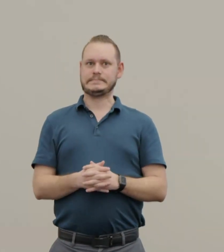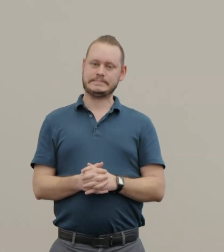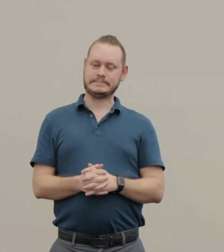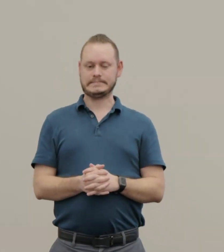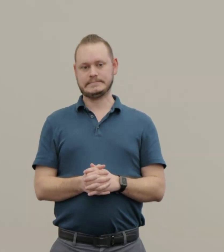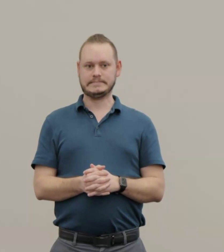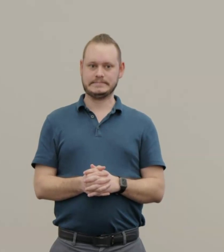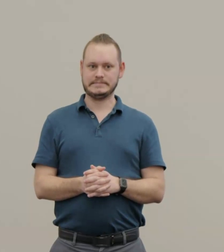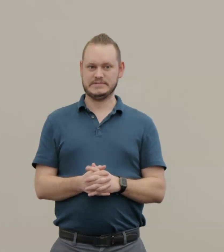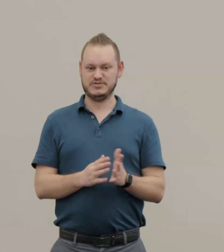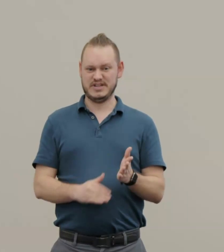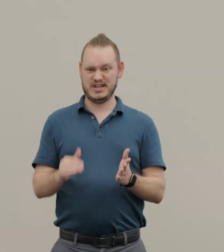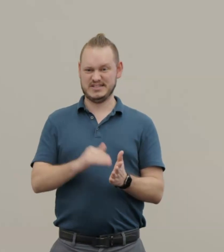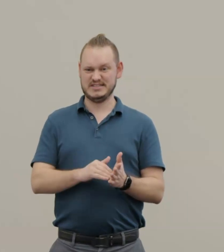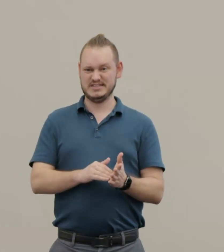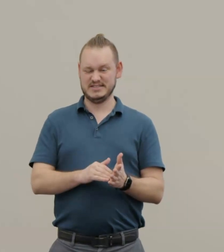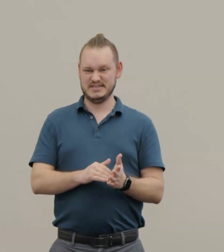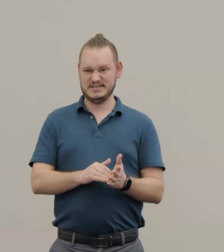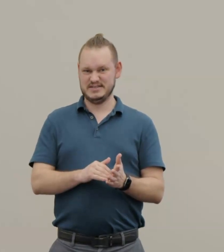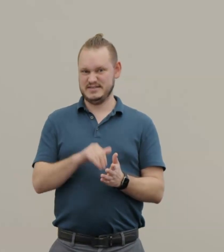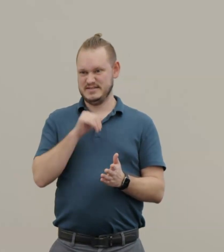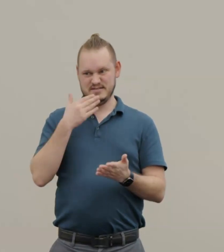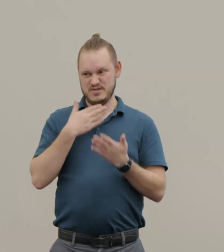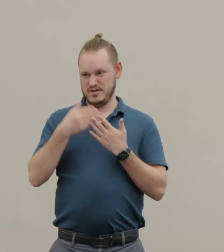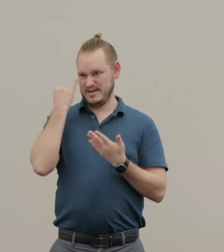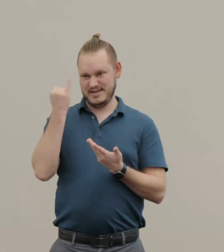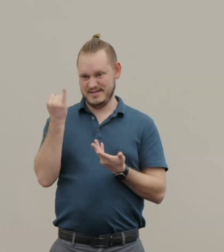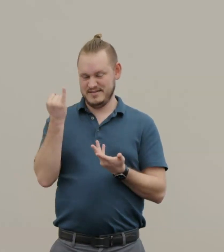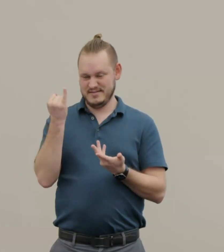I mean, it's redundant, but it's not a good idea.